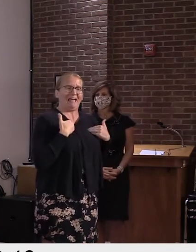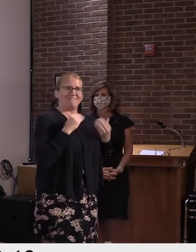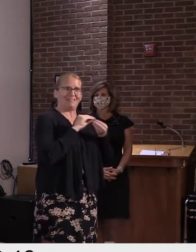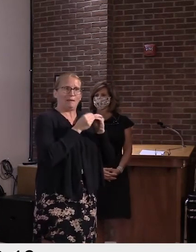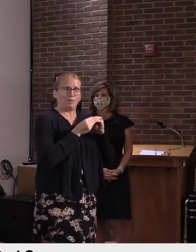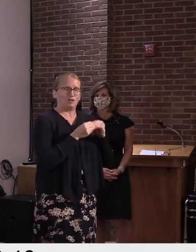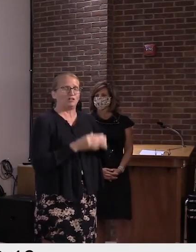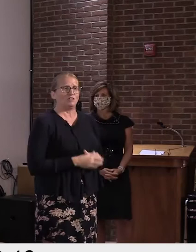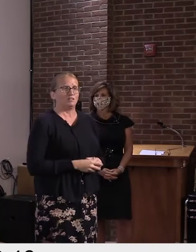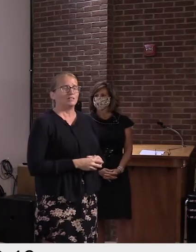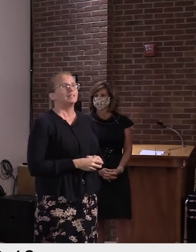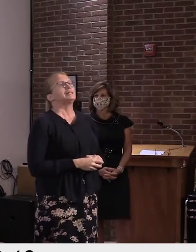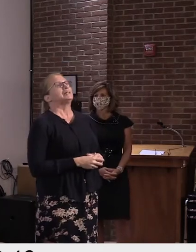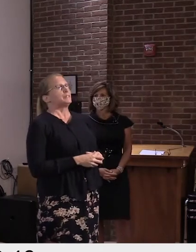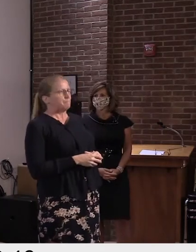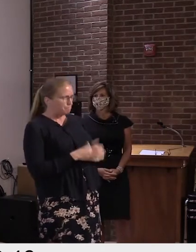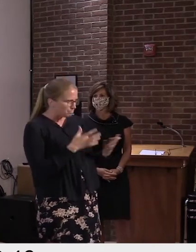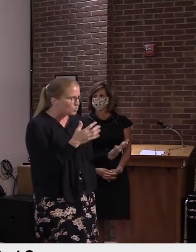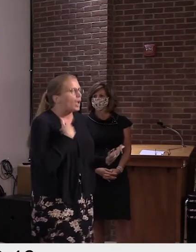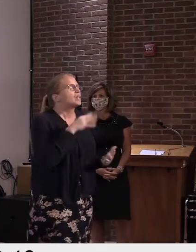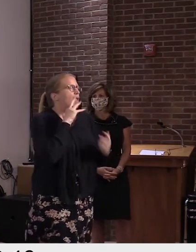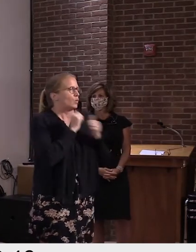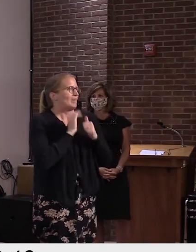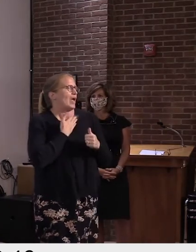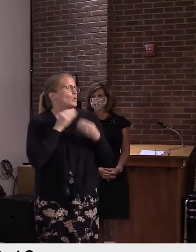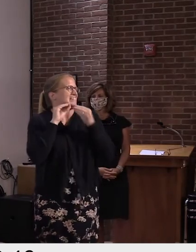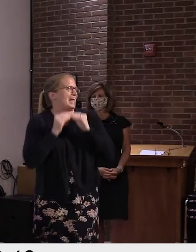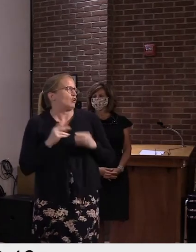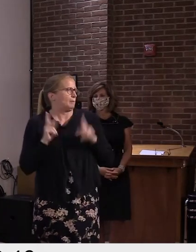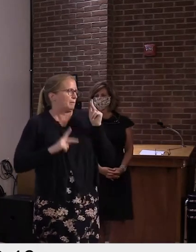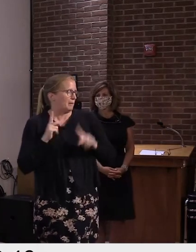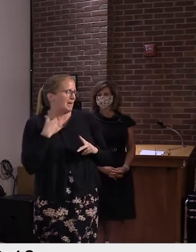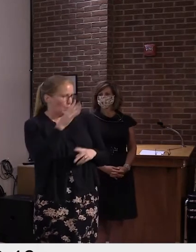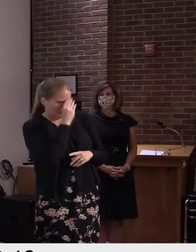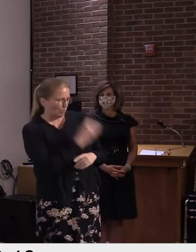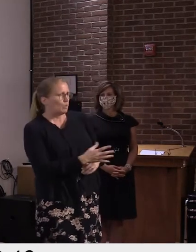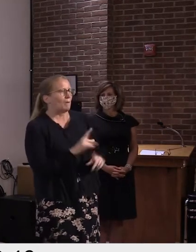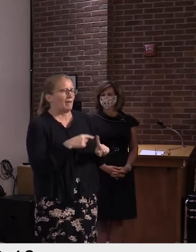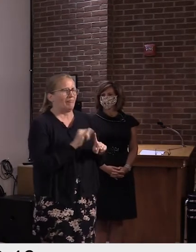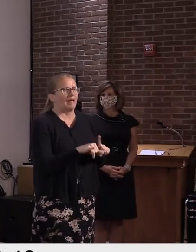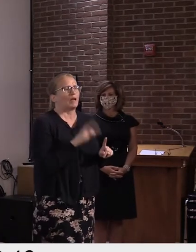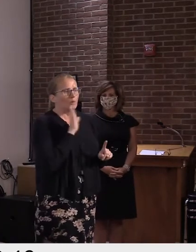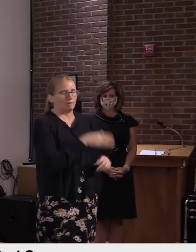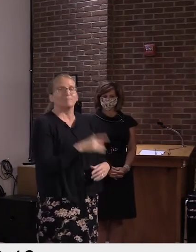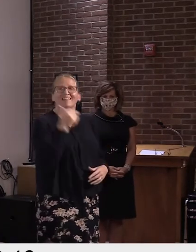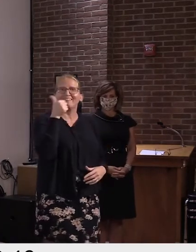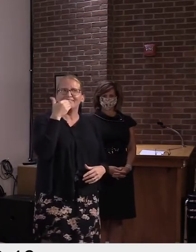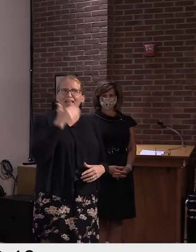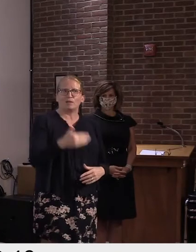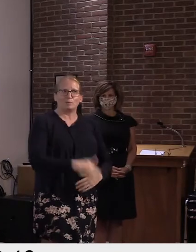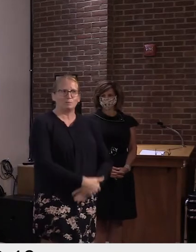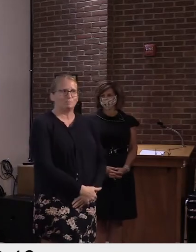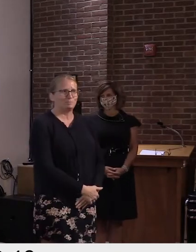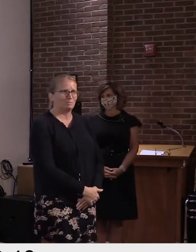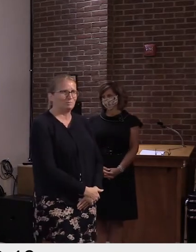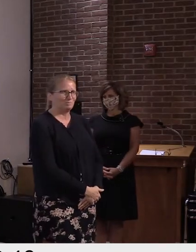We'll get back to you on that, okay? We'll talk to our data people. All right, thank you, appreciate it.